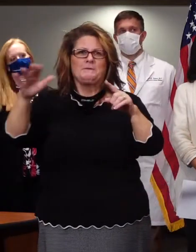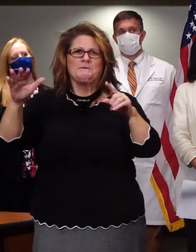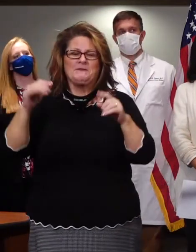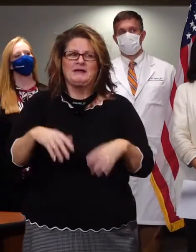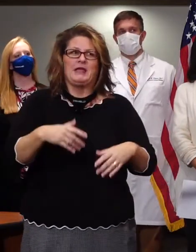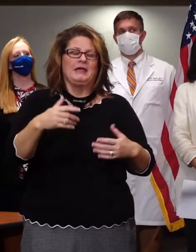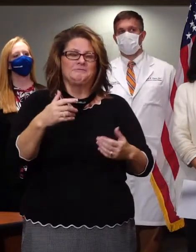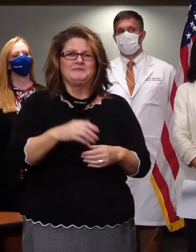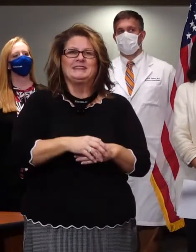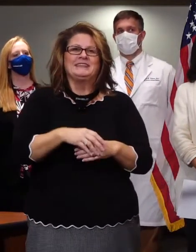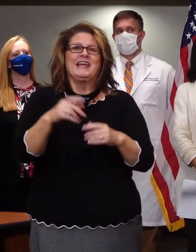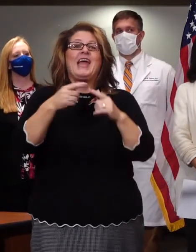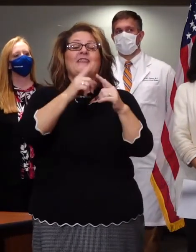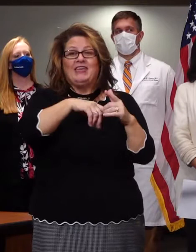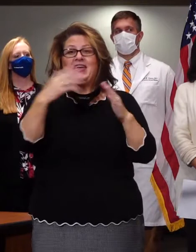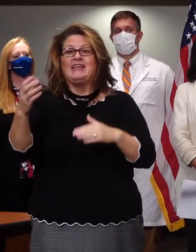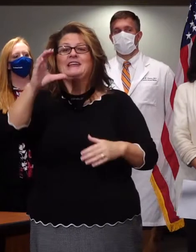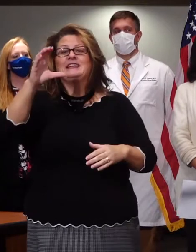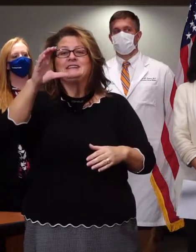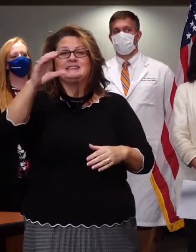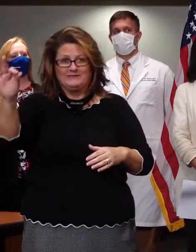Cystic fibrosis, hypertension,